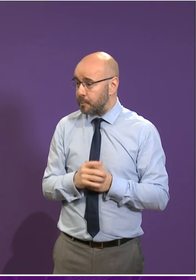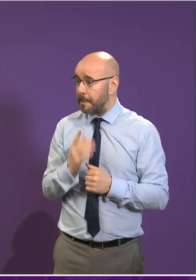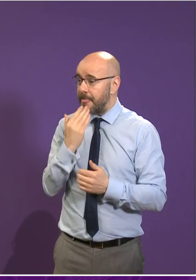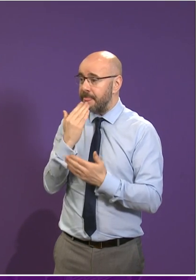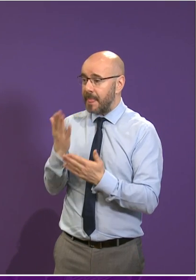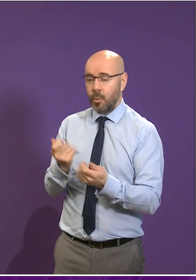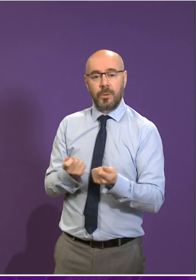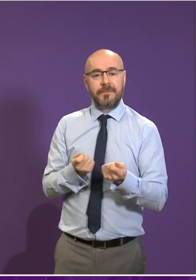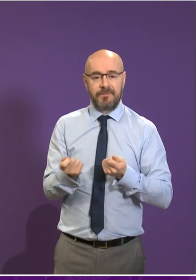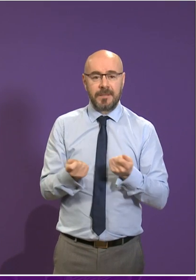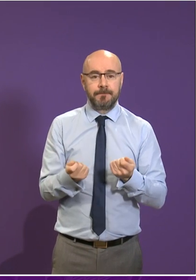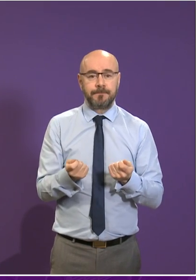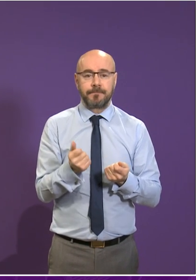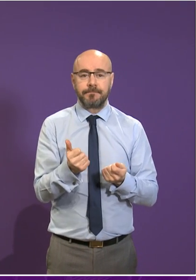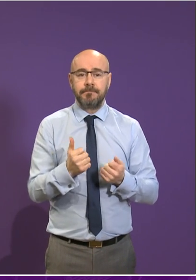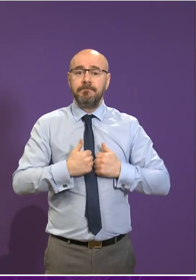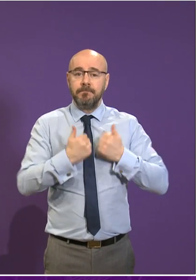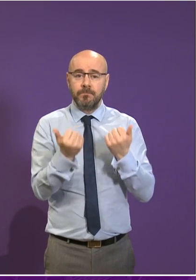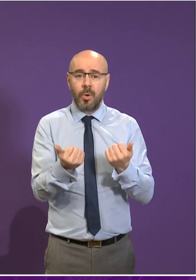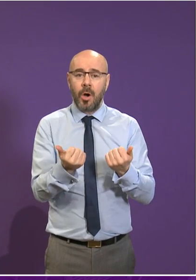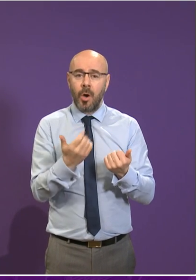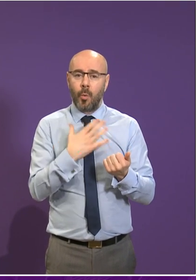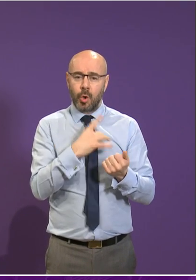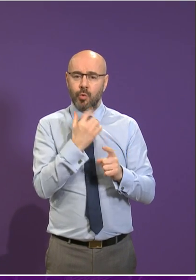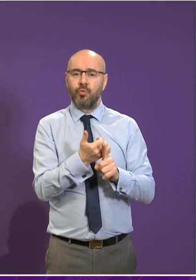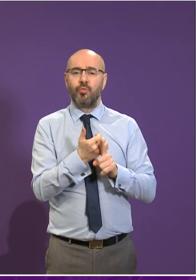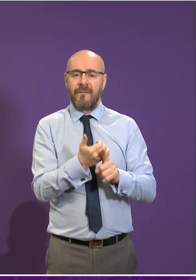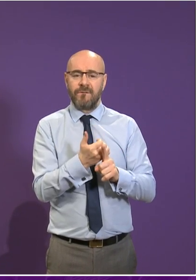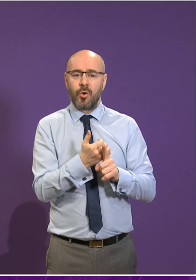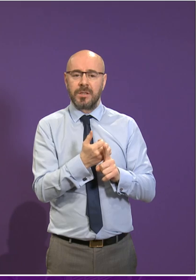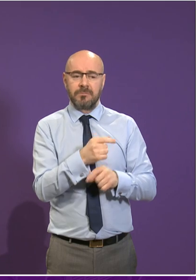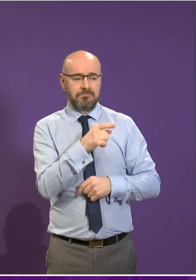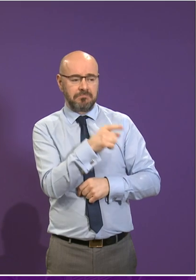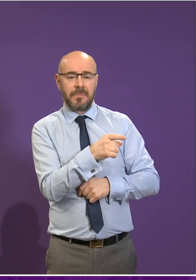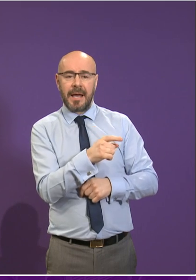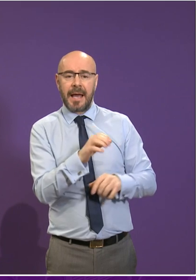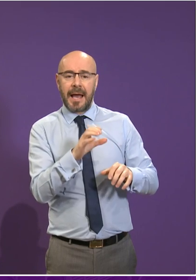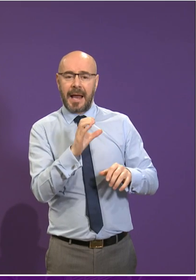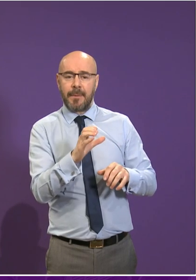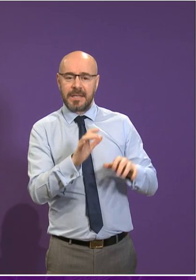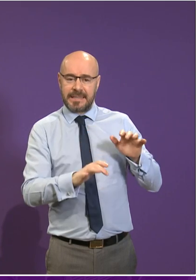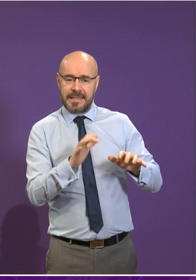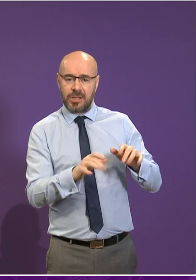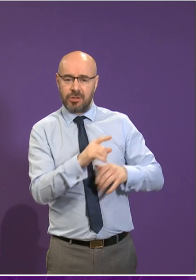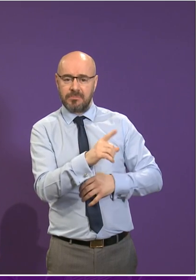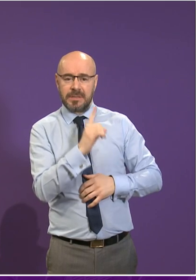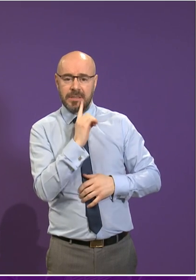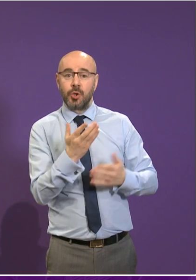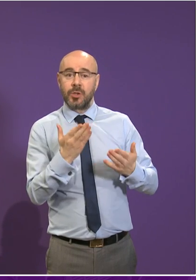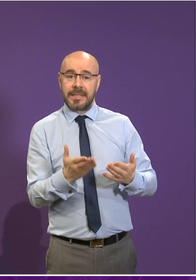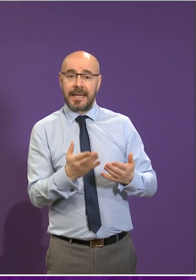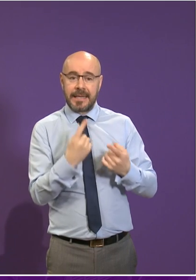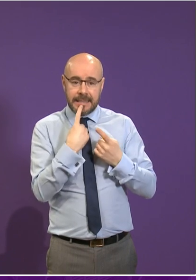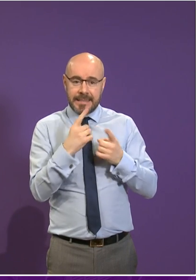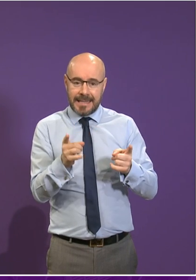Thank you, convener, and good morning. Can I reiterate the point that the Cabinet Secretary has made, that due to the timings of today's statement, I will also